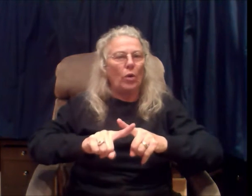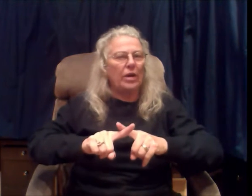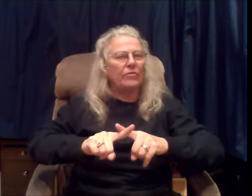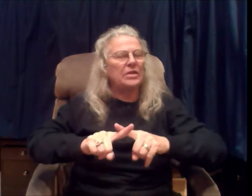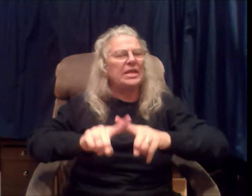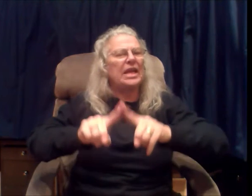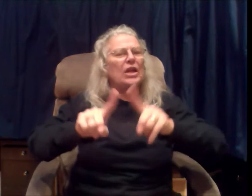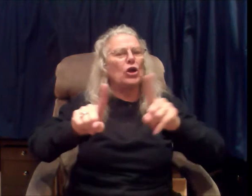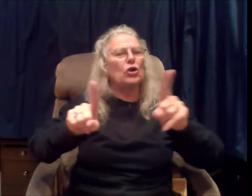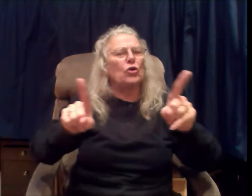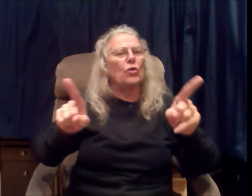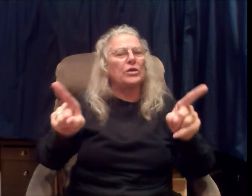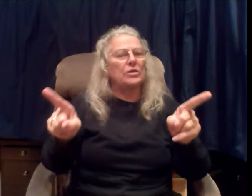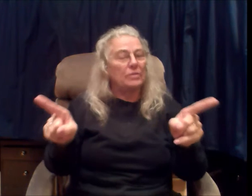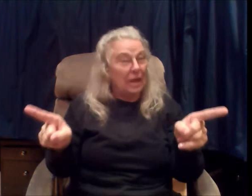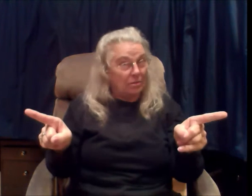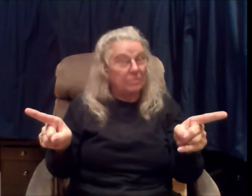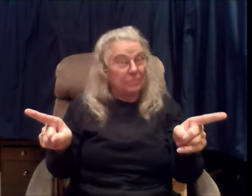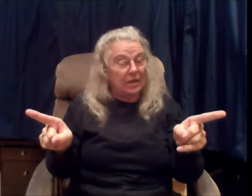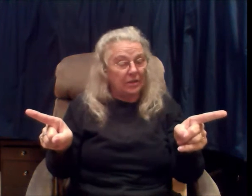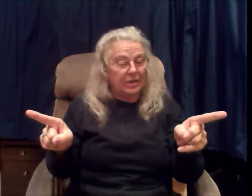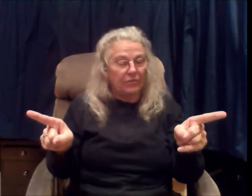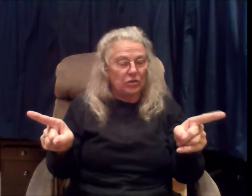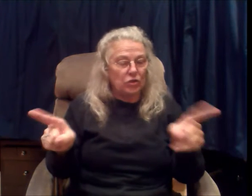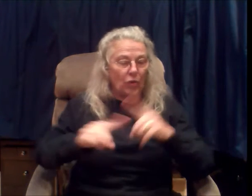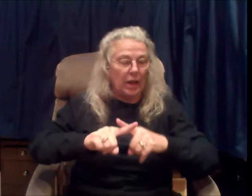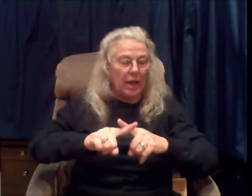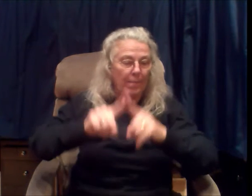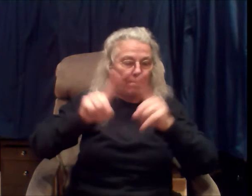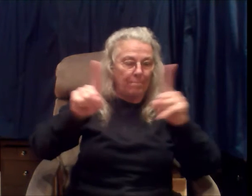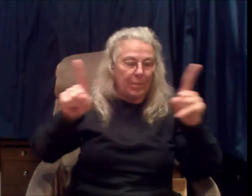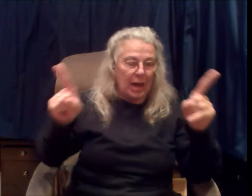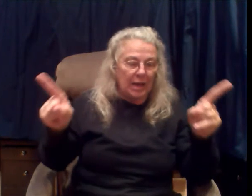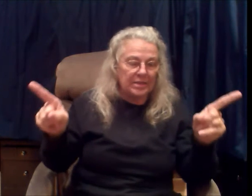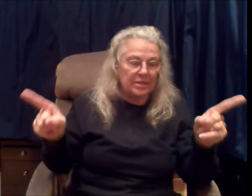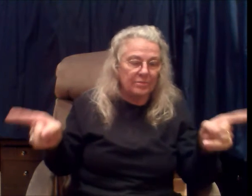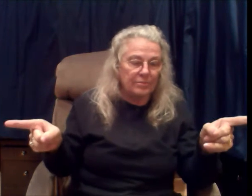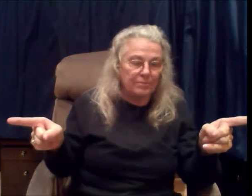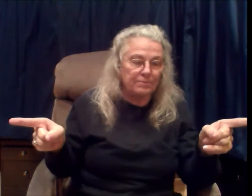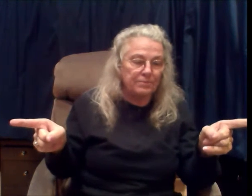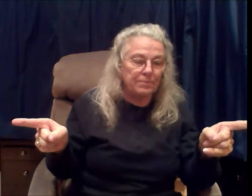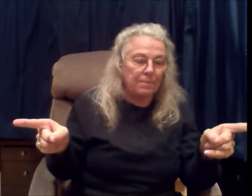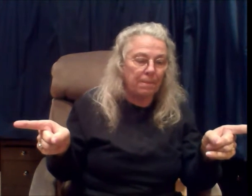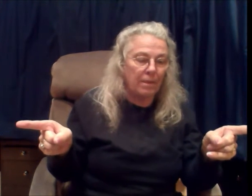whatever is here, you're going to now tell a different story. But